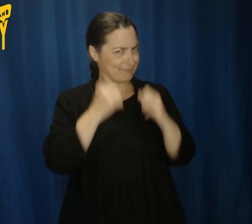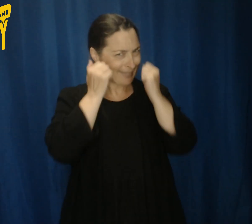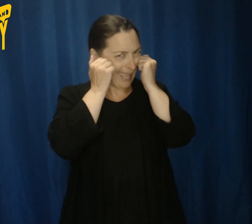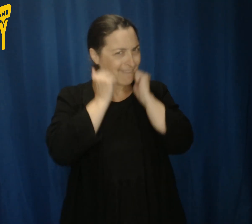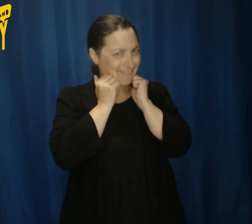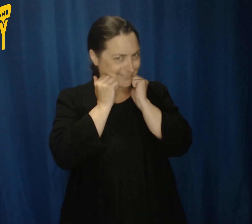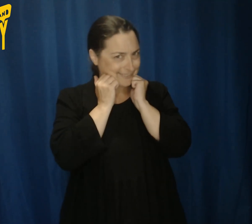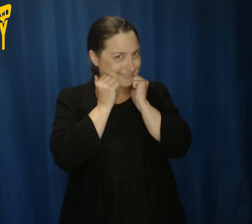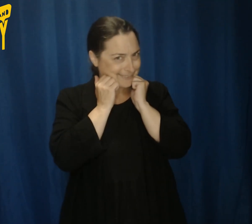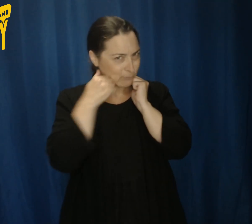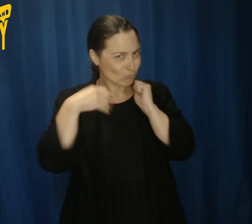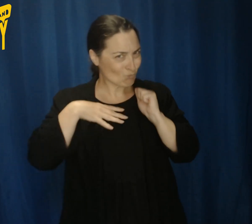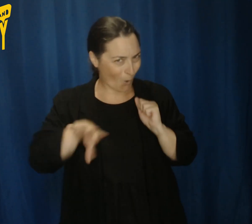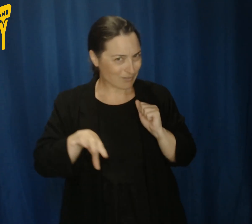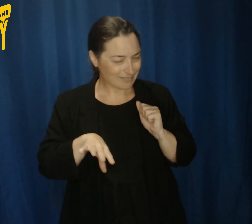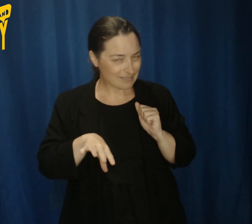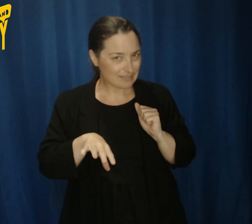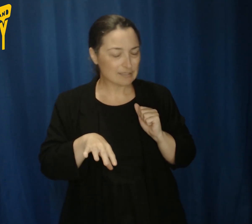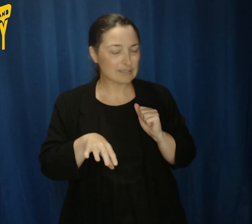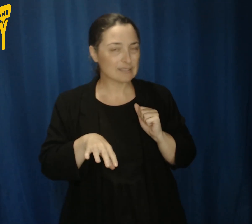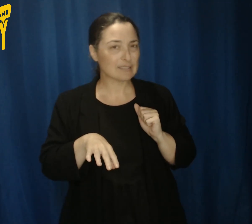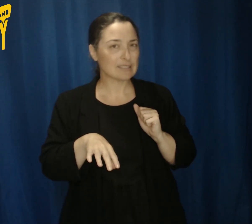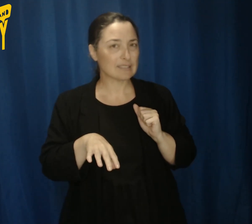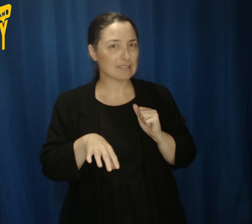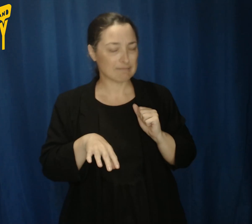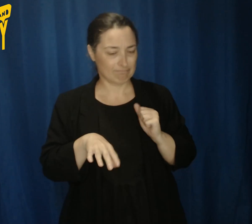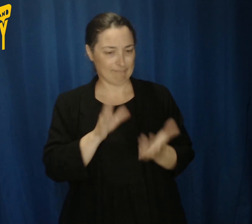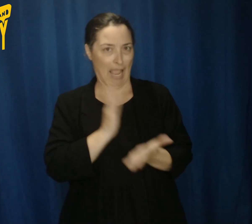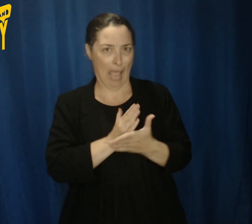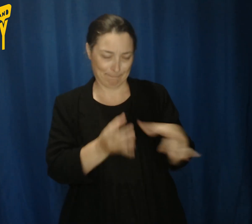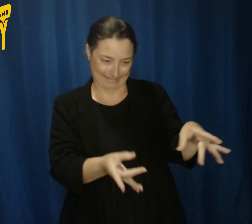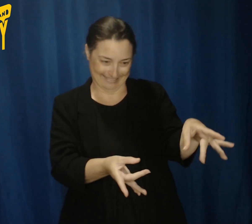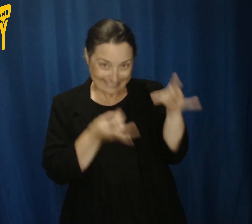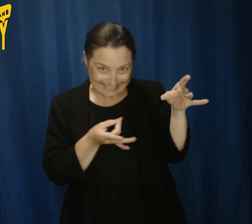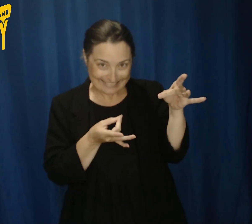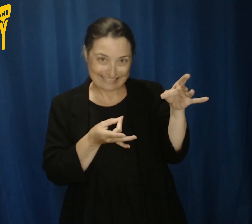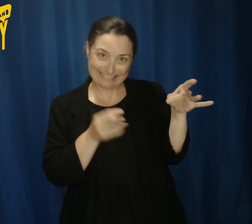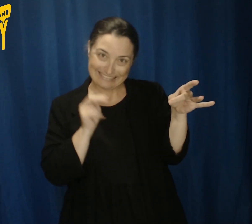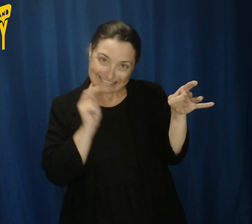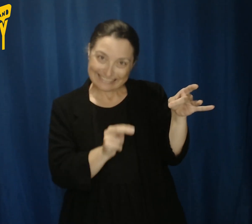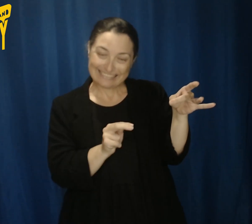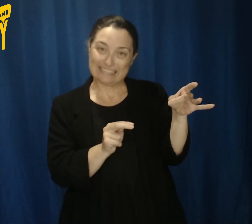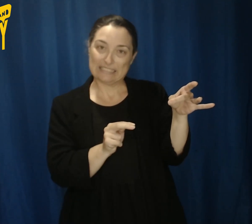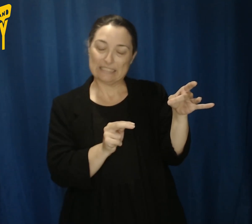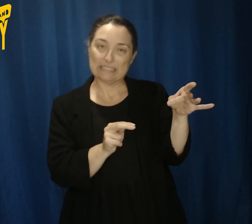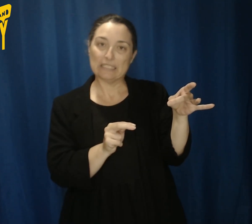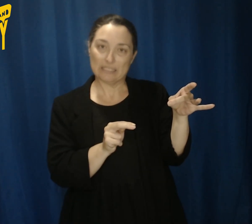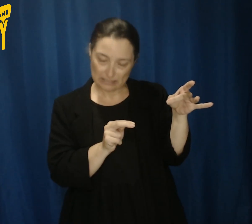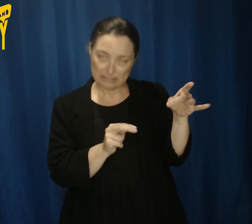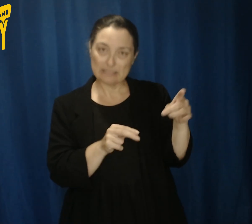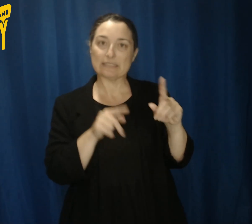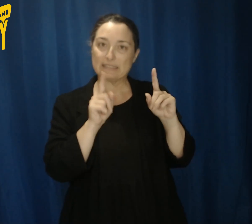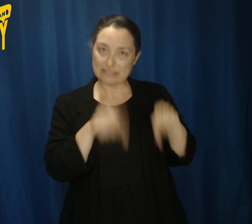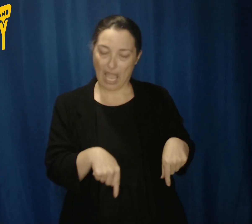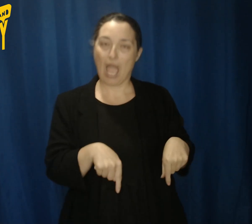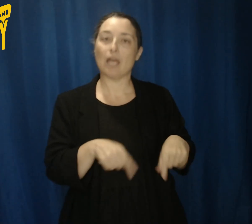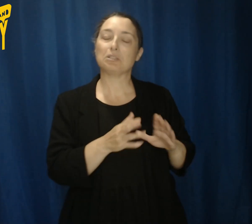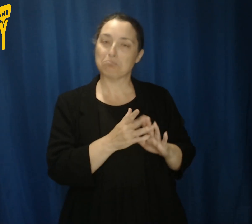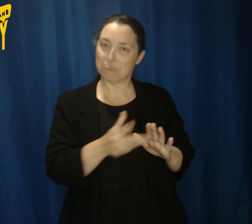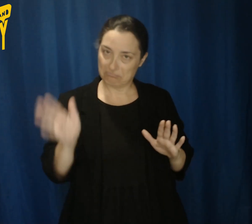possible and look at it and start from there. And so I knew the